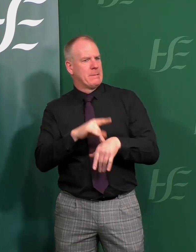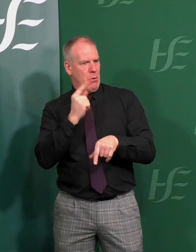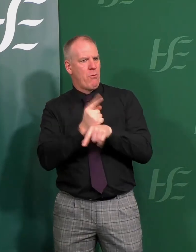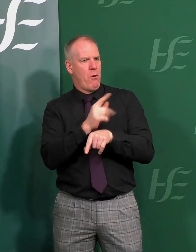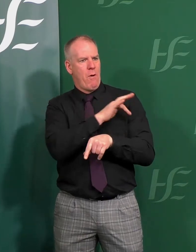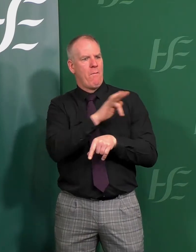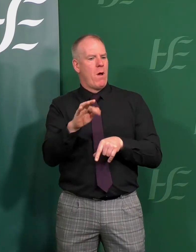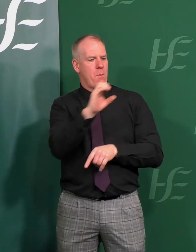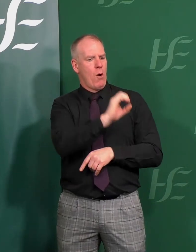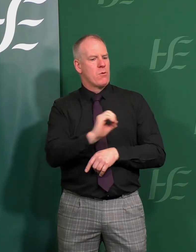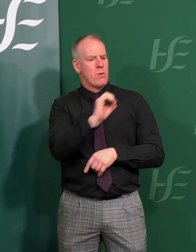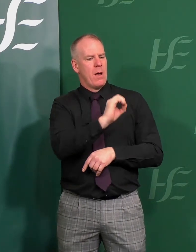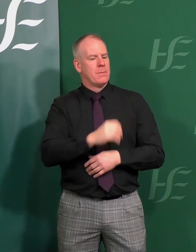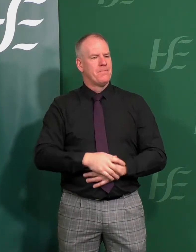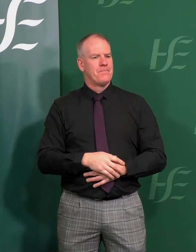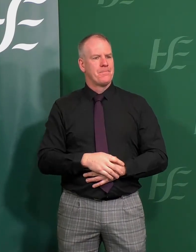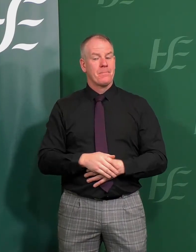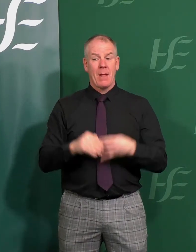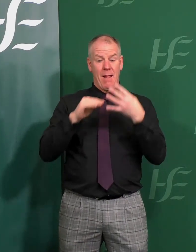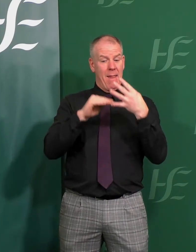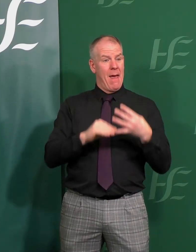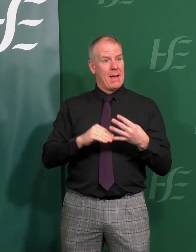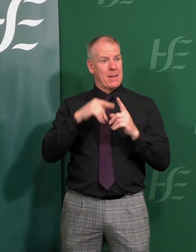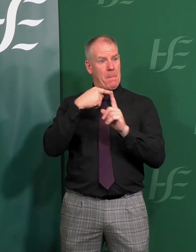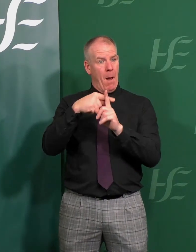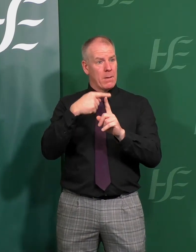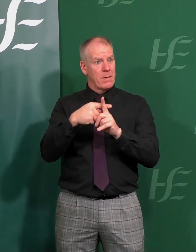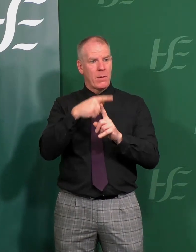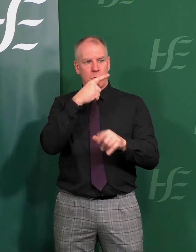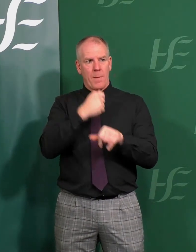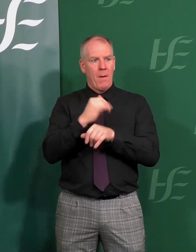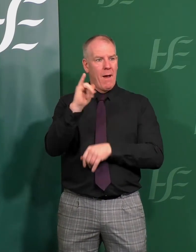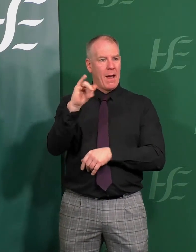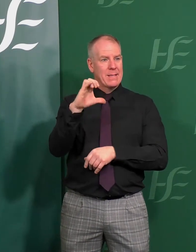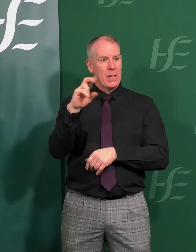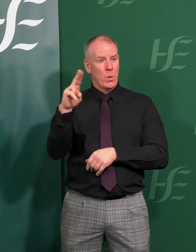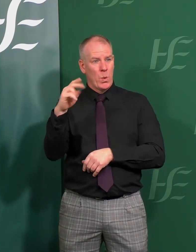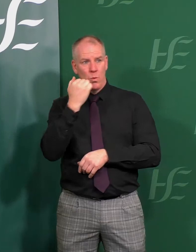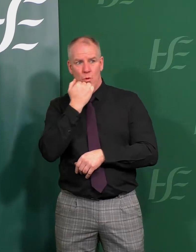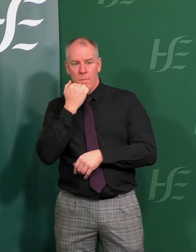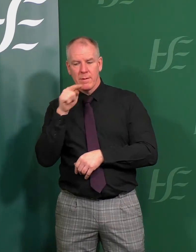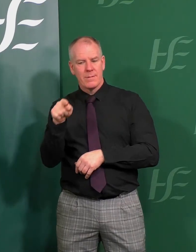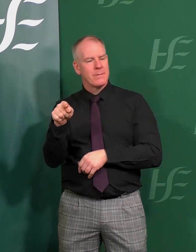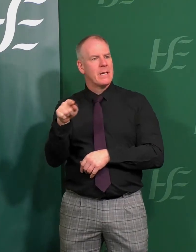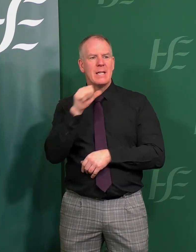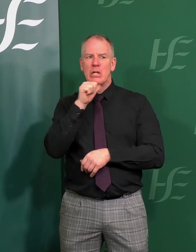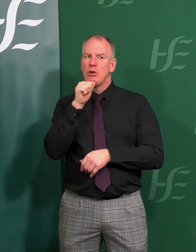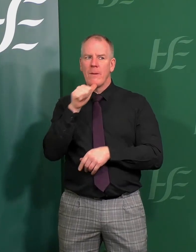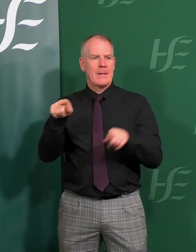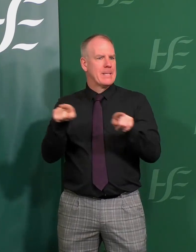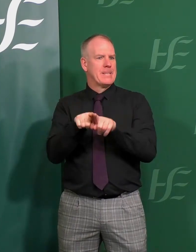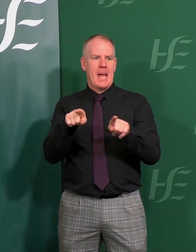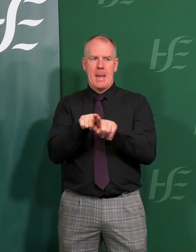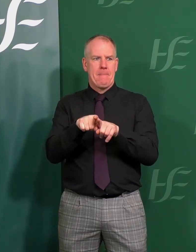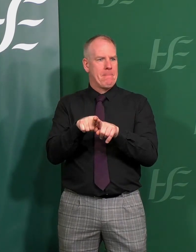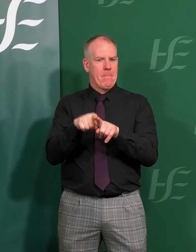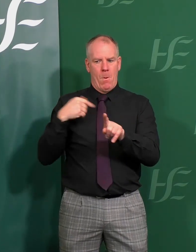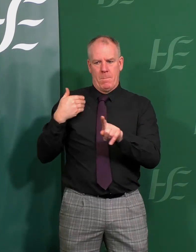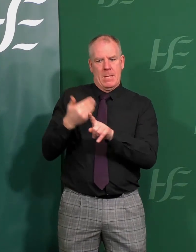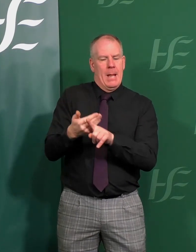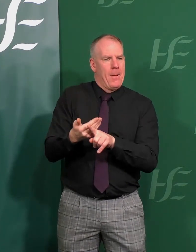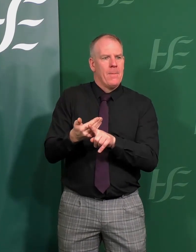And the final level of optimism particularly relates to the ICU impacts. Haven't seen the severe impacts, certainly to